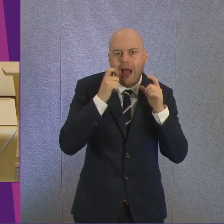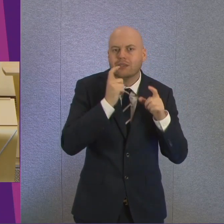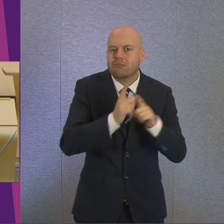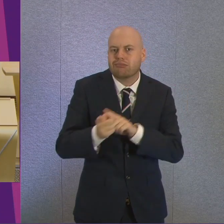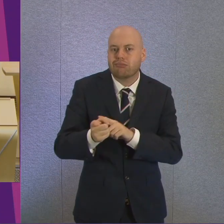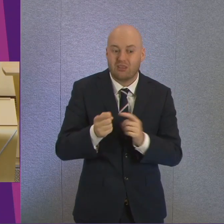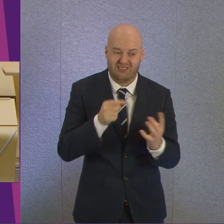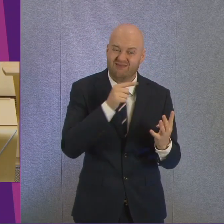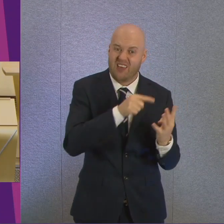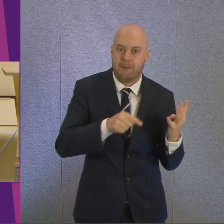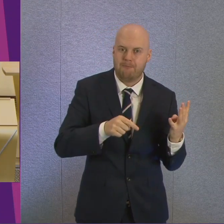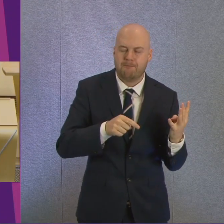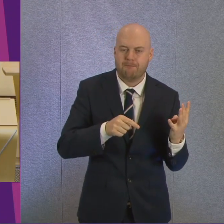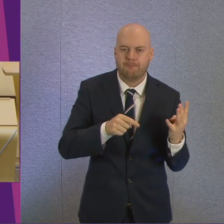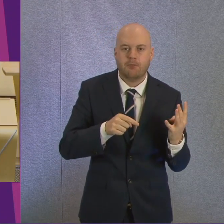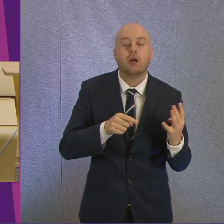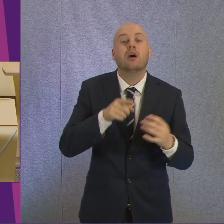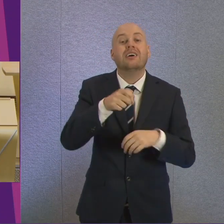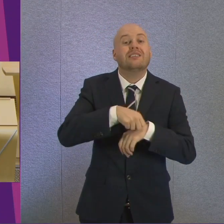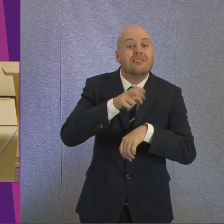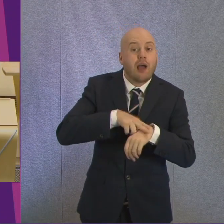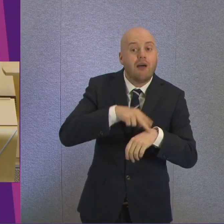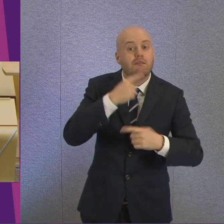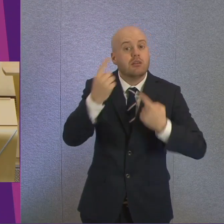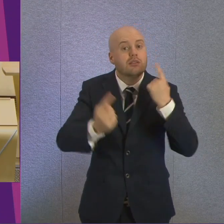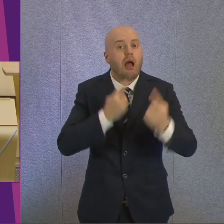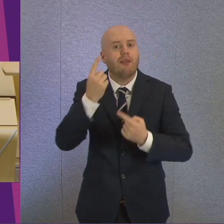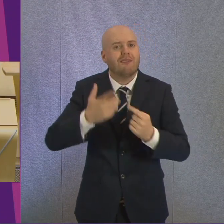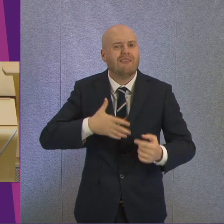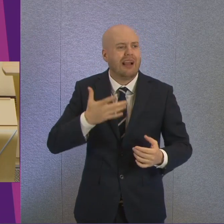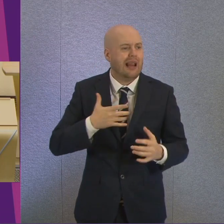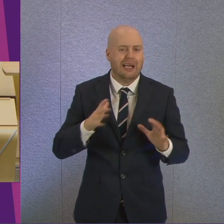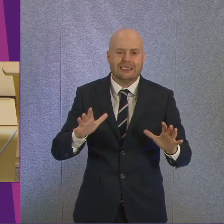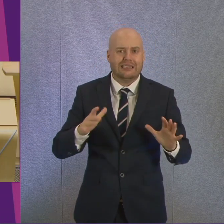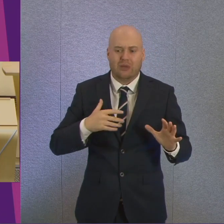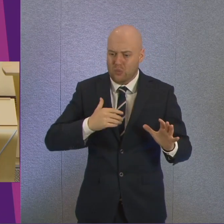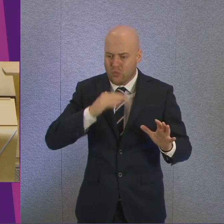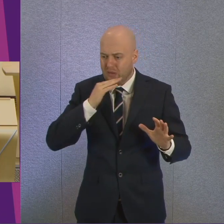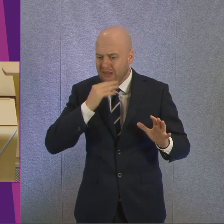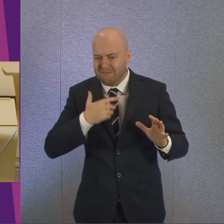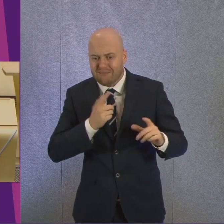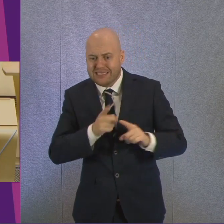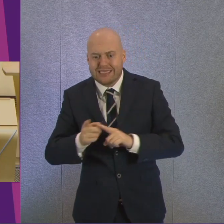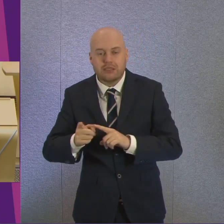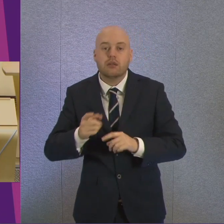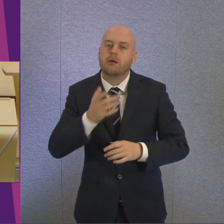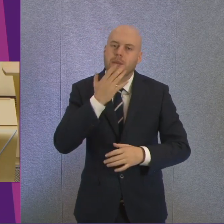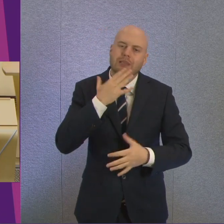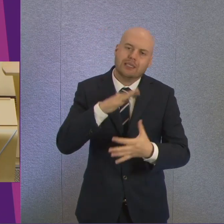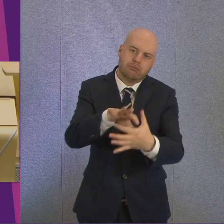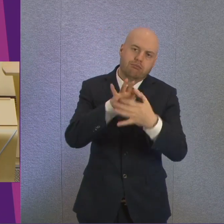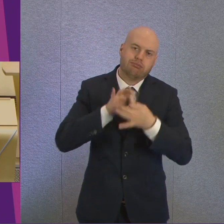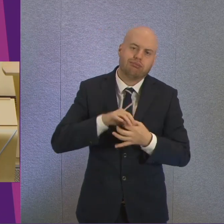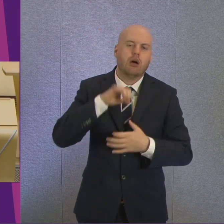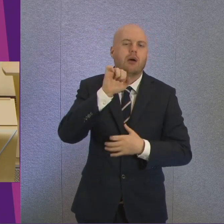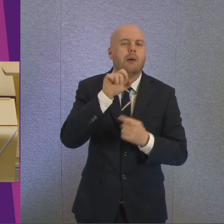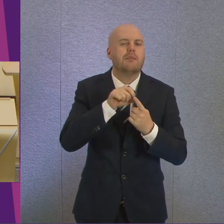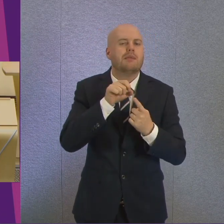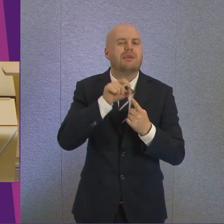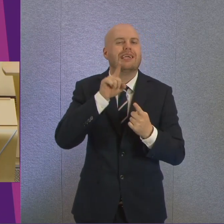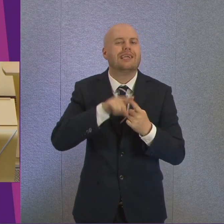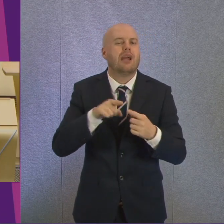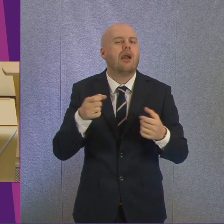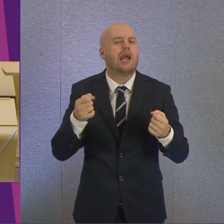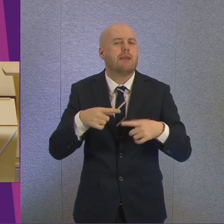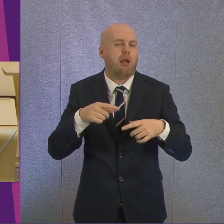can contact us through that direct, dedicated PPE email address, which is, and I shall give it